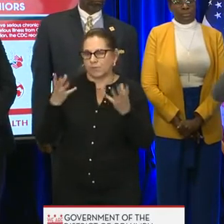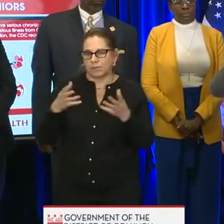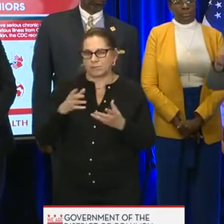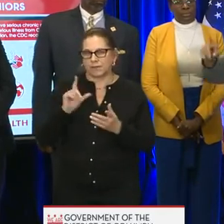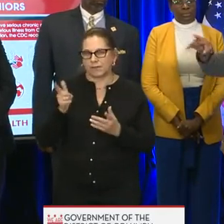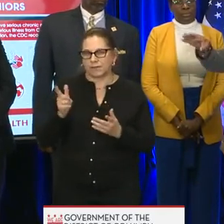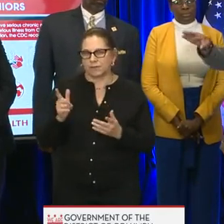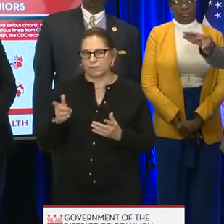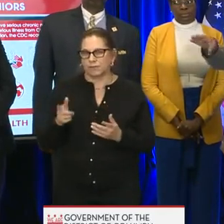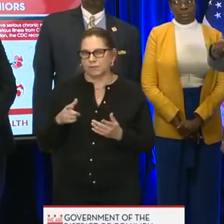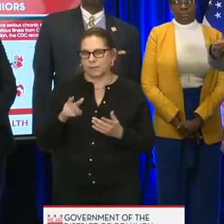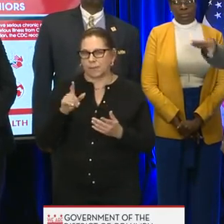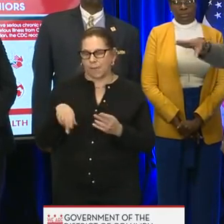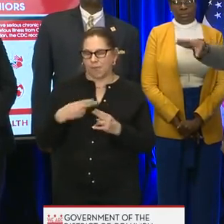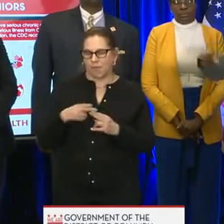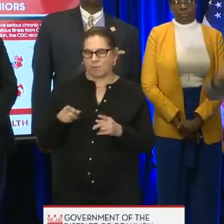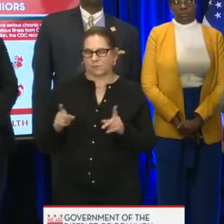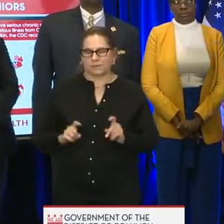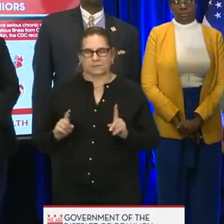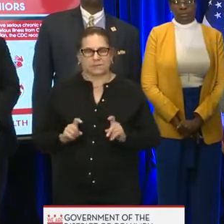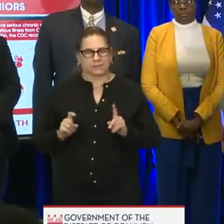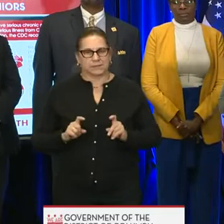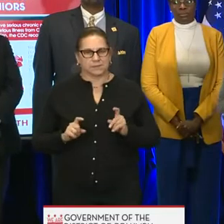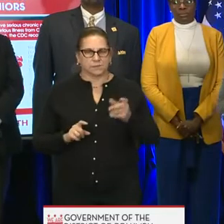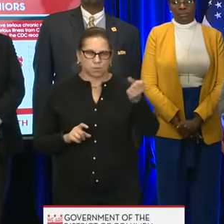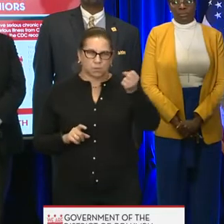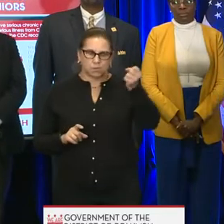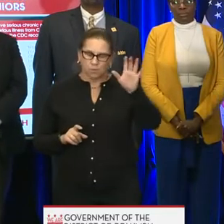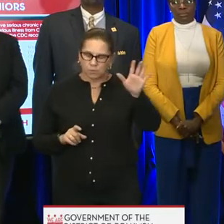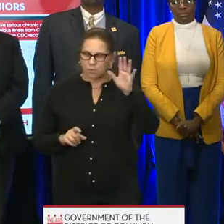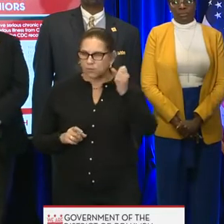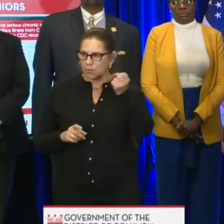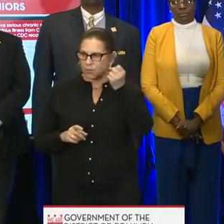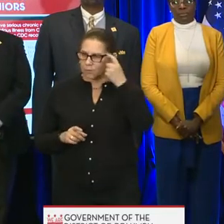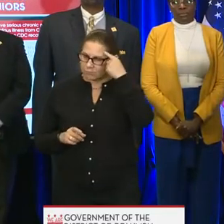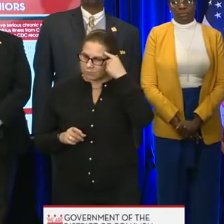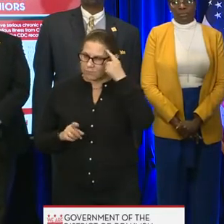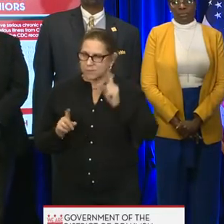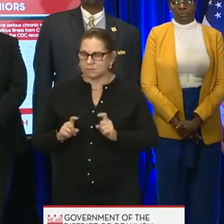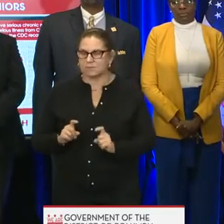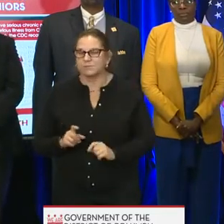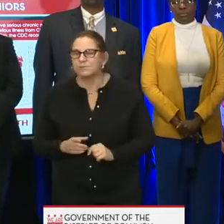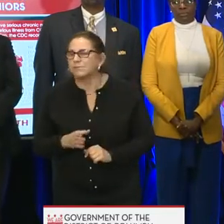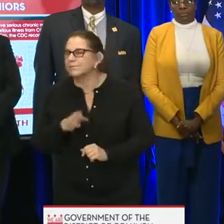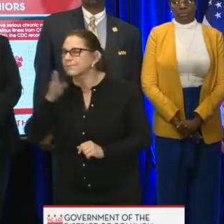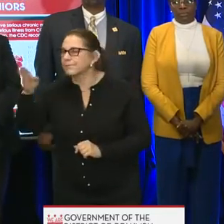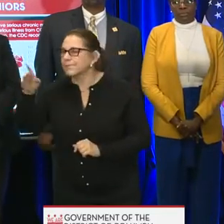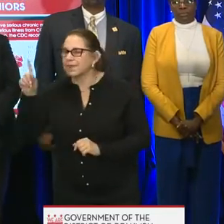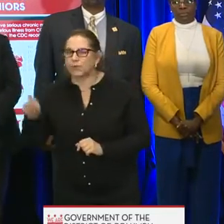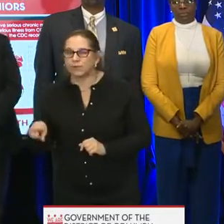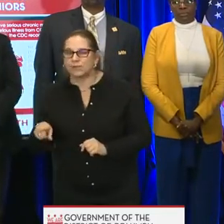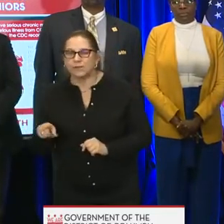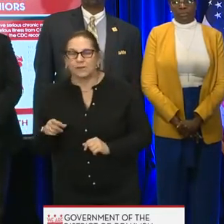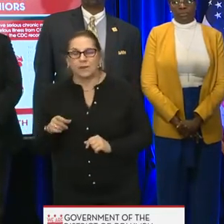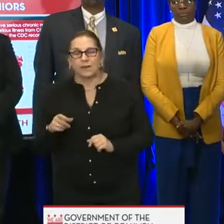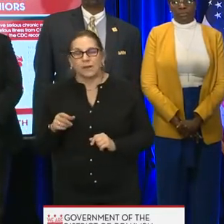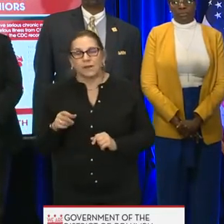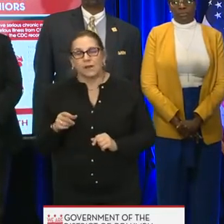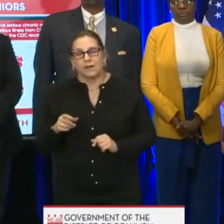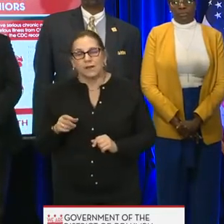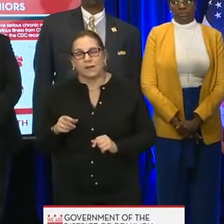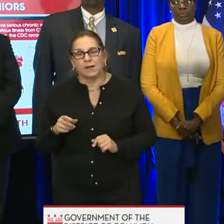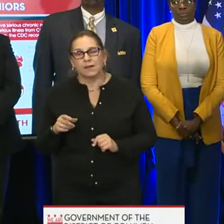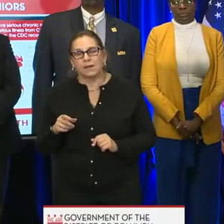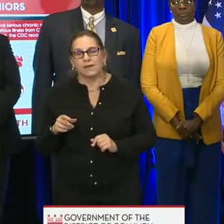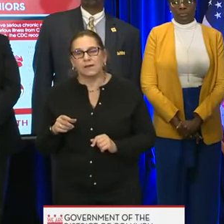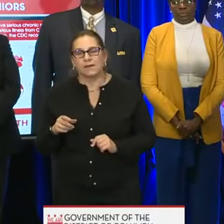Oh, you've asked. Let me get somebody else, Sam. I'll come back to you. Yes. For daycares, will parents who receive vouchers, will those vouchers